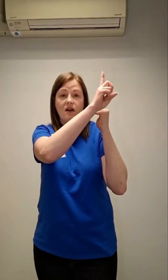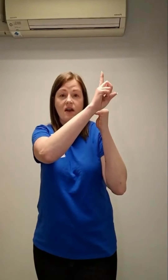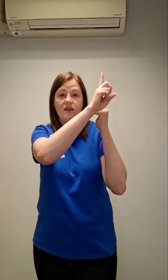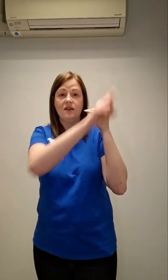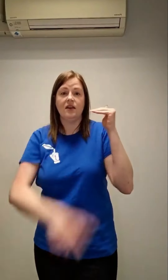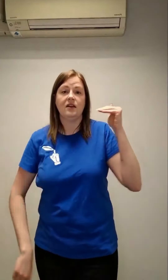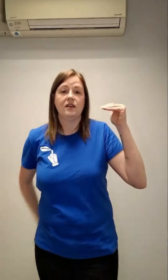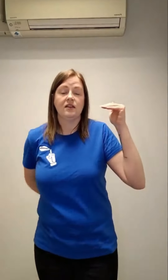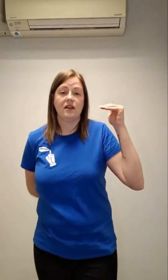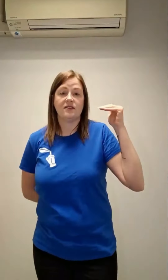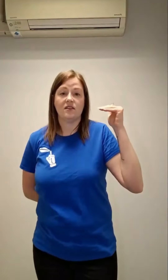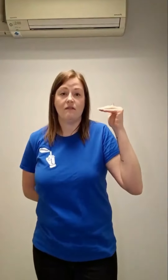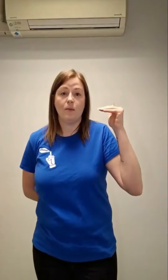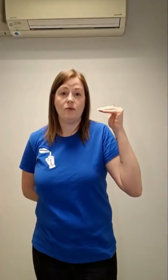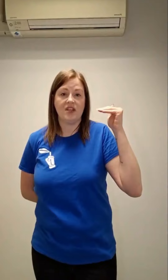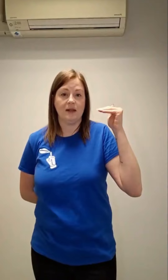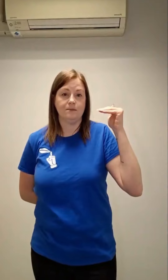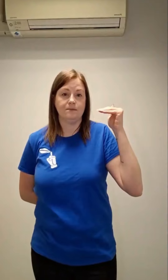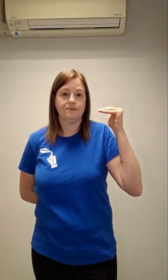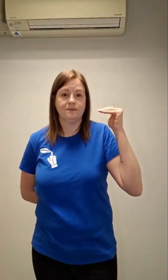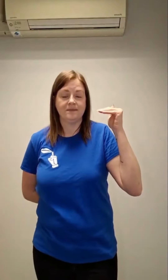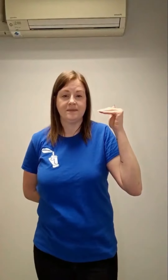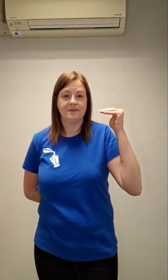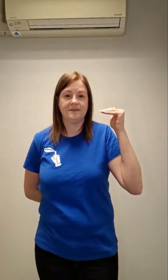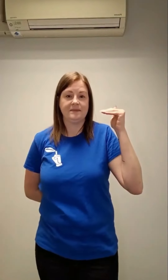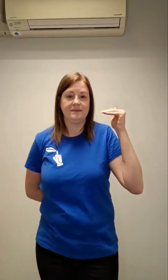sky, like the sign for building.